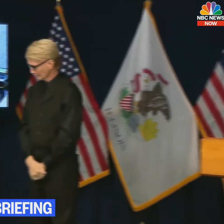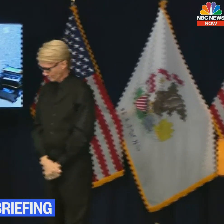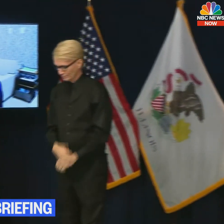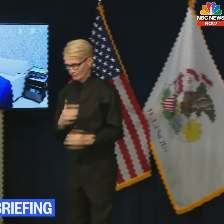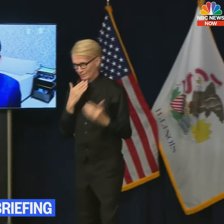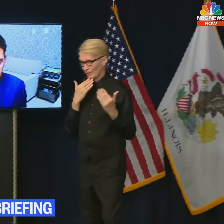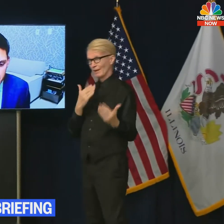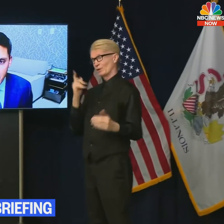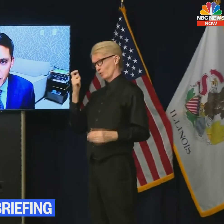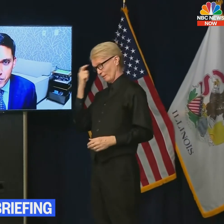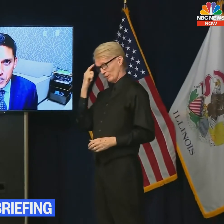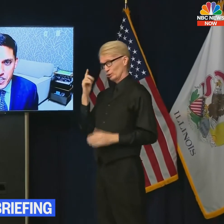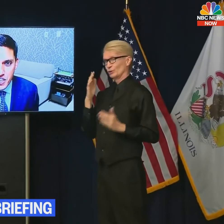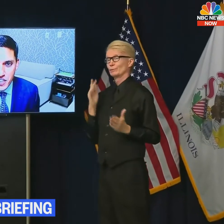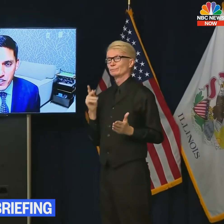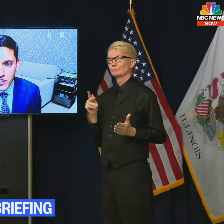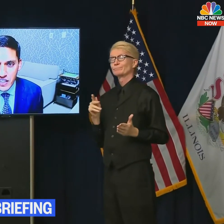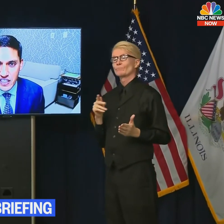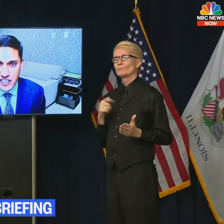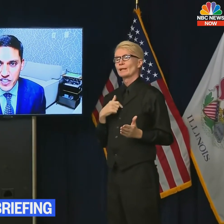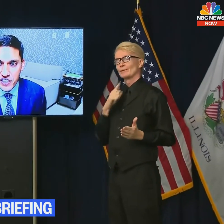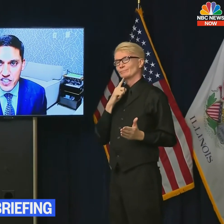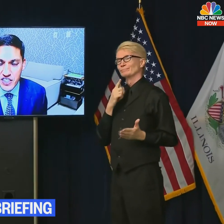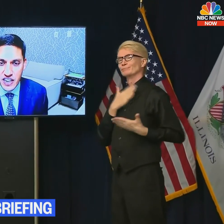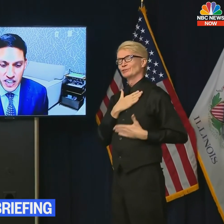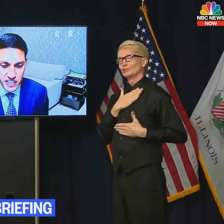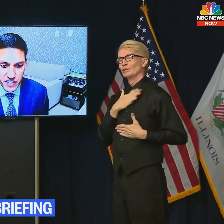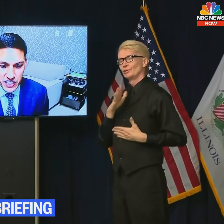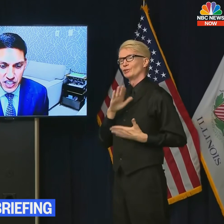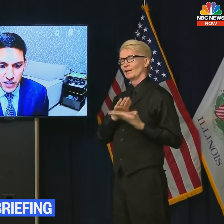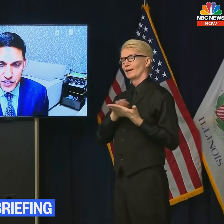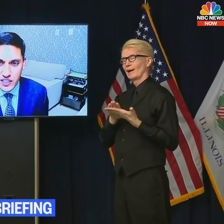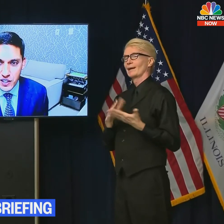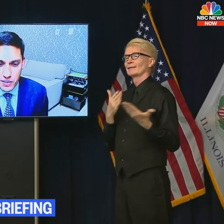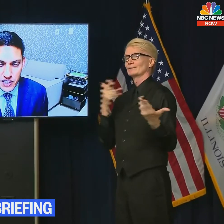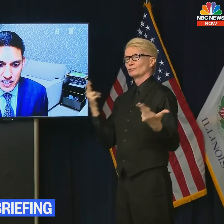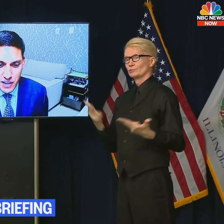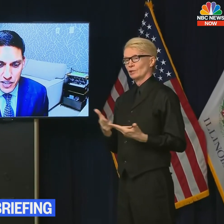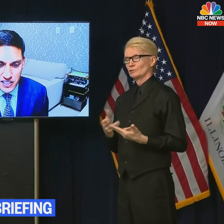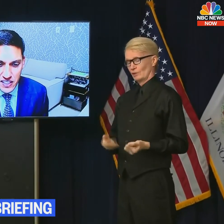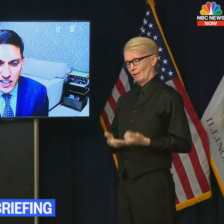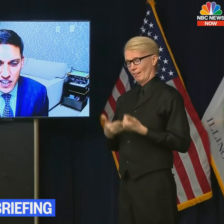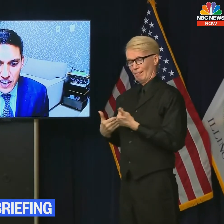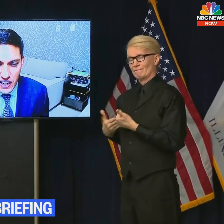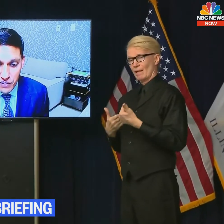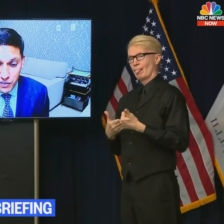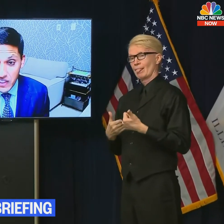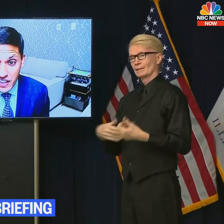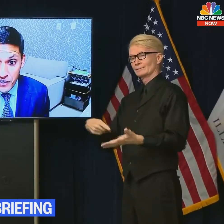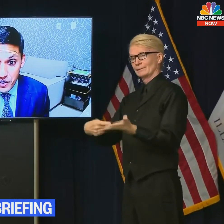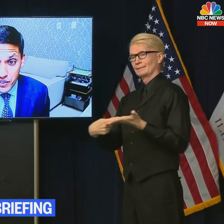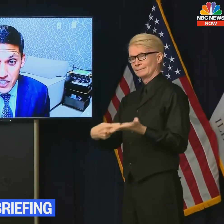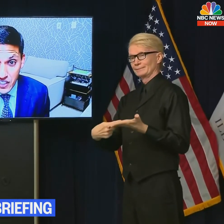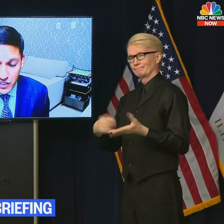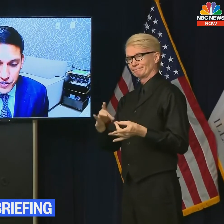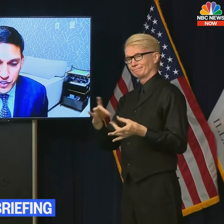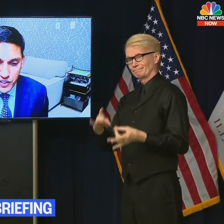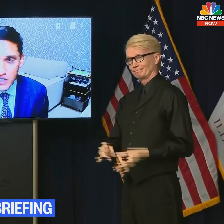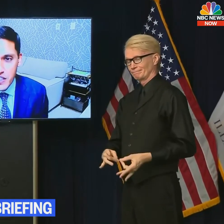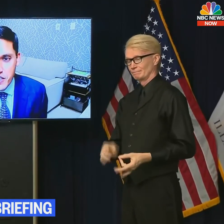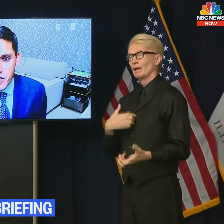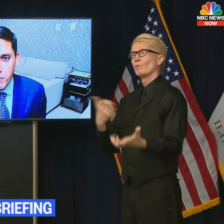Thank you, Governor Pritzker. I appreciate your kind introduction and very helpful opening comments. I want to thank you in particular